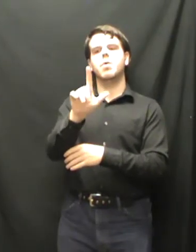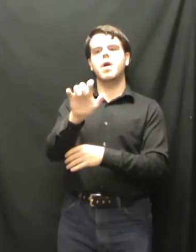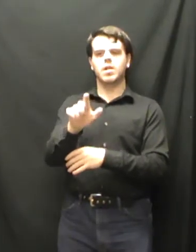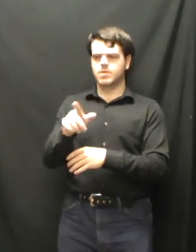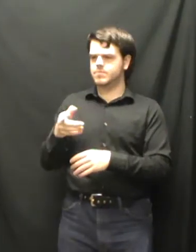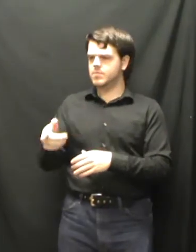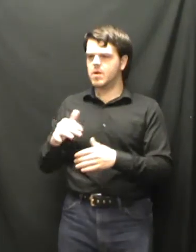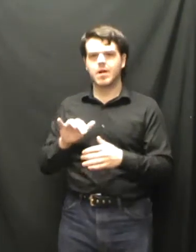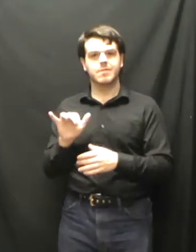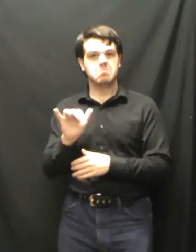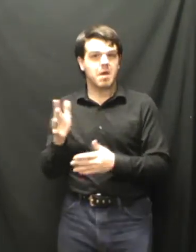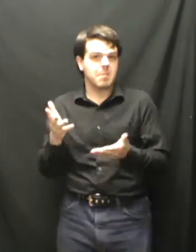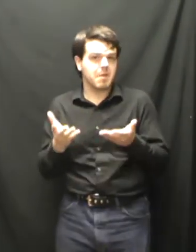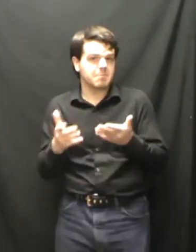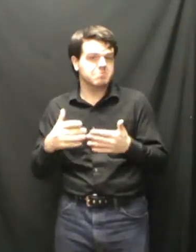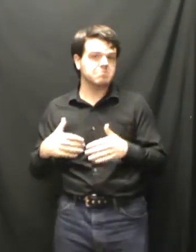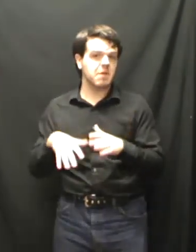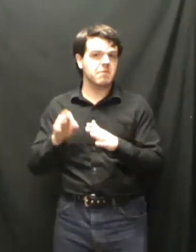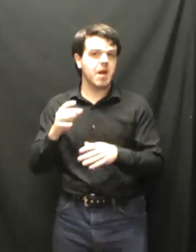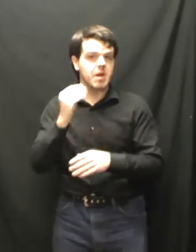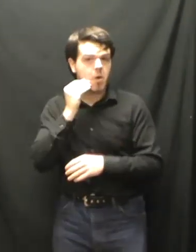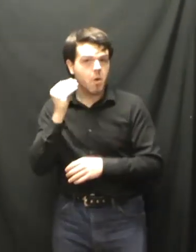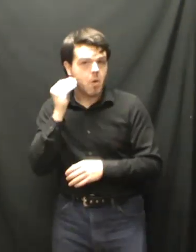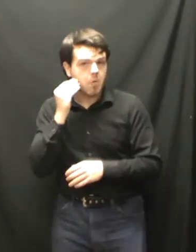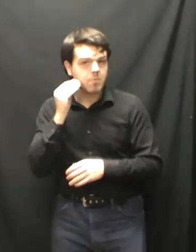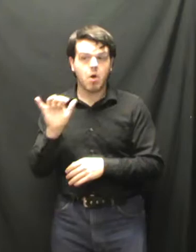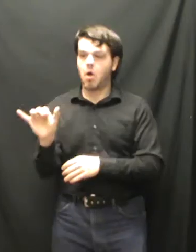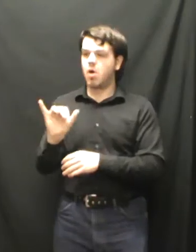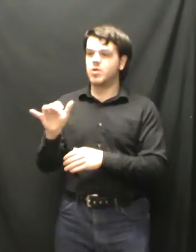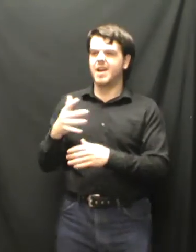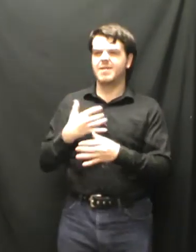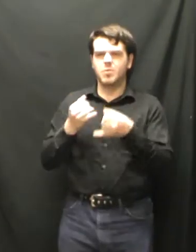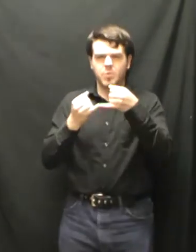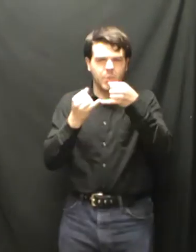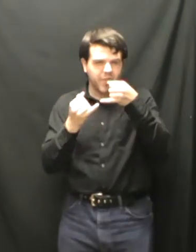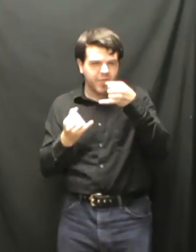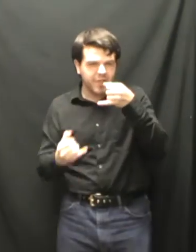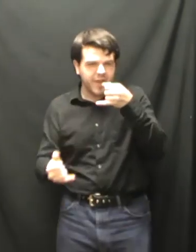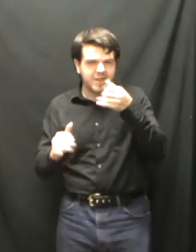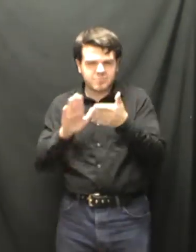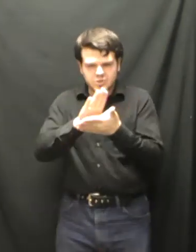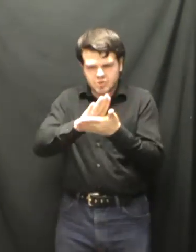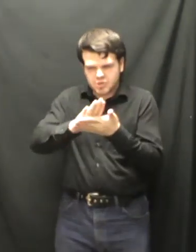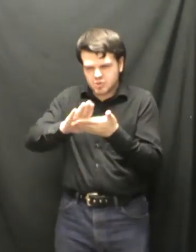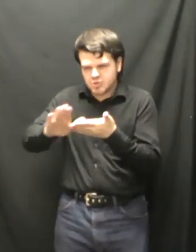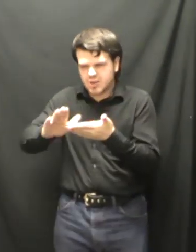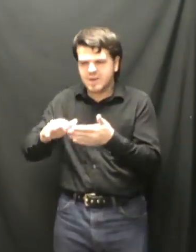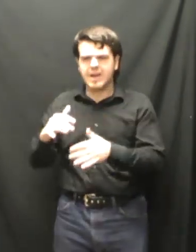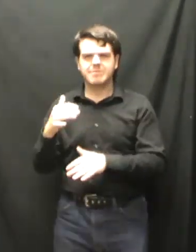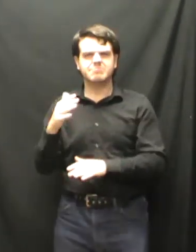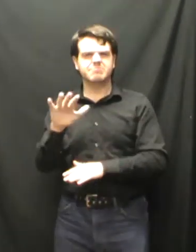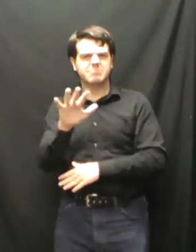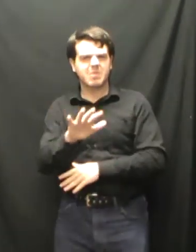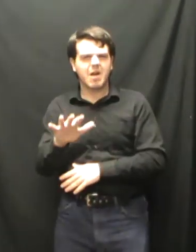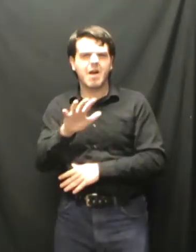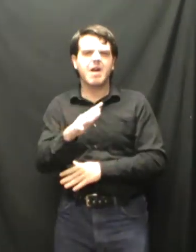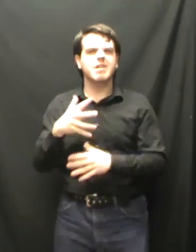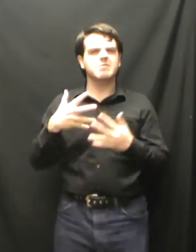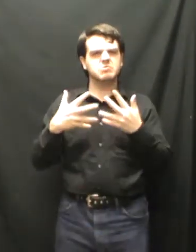also a thin sheet, and it's got a grey colour to it, and it's a kind of a metallic look to it. And